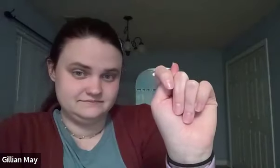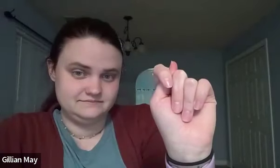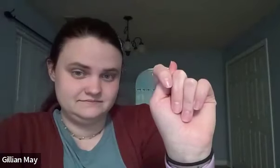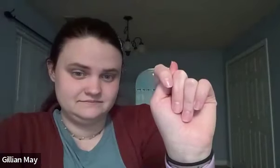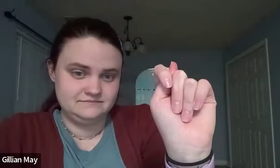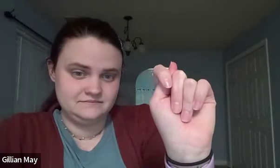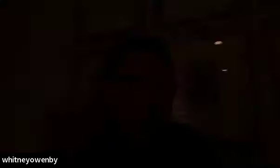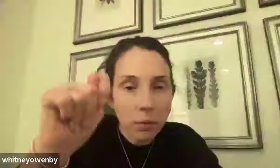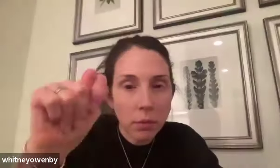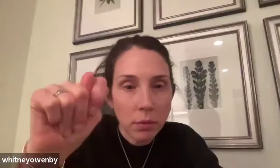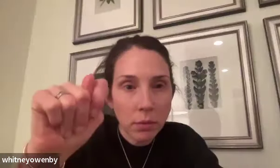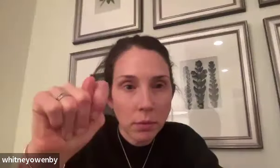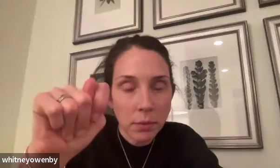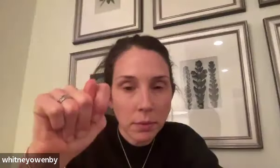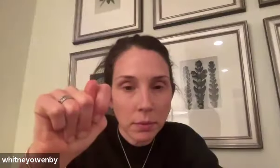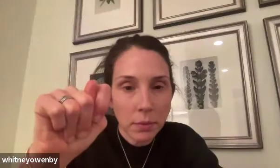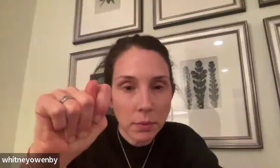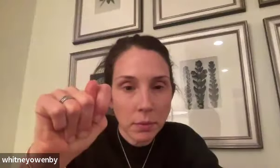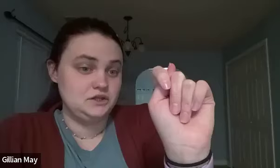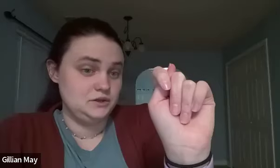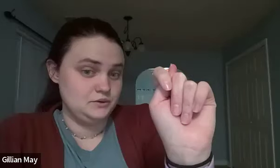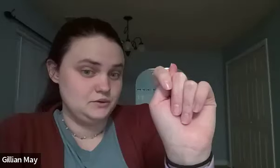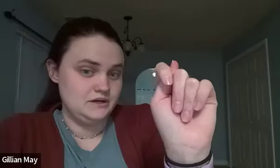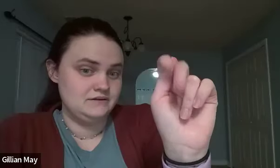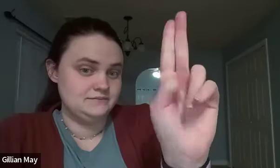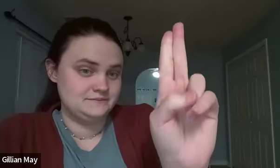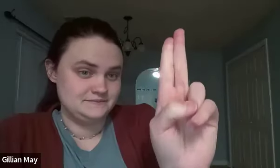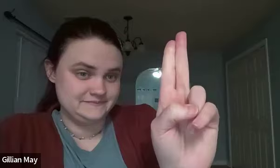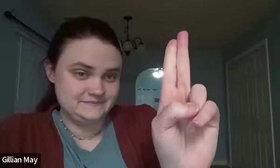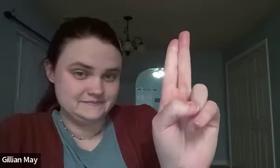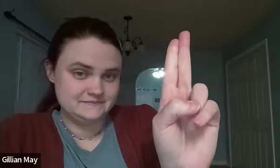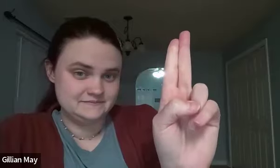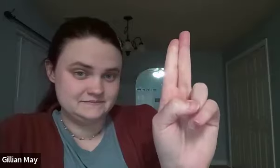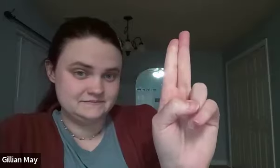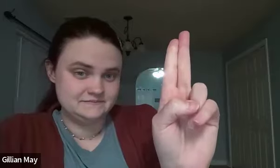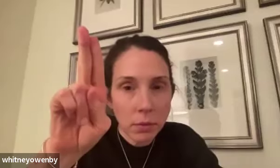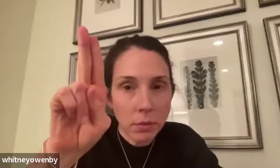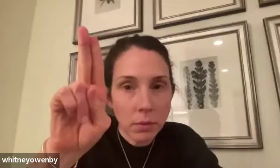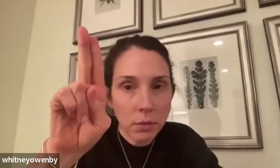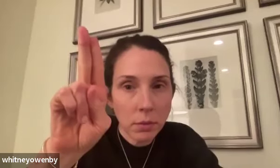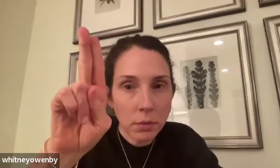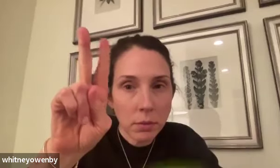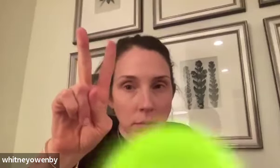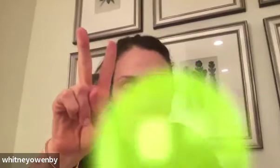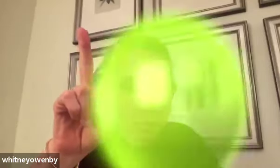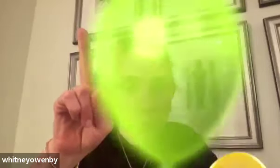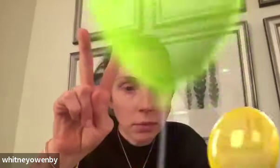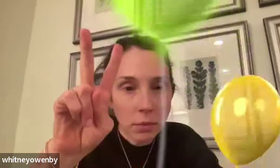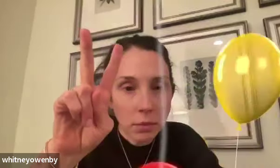Then U. Then